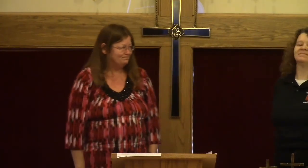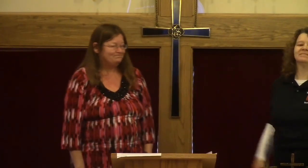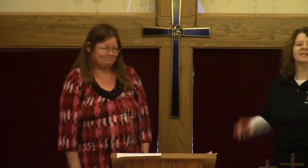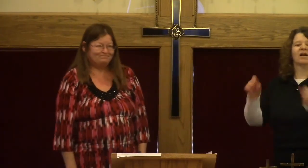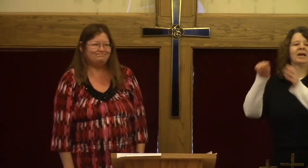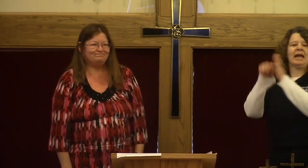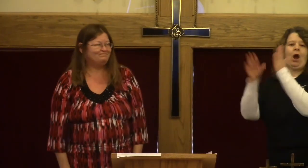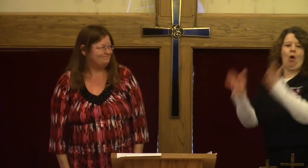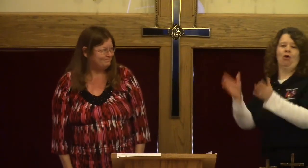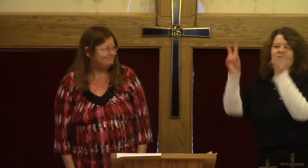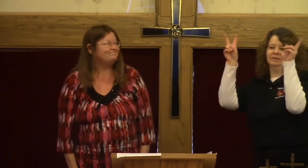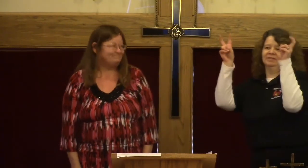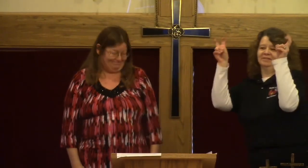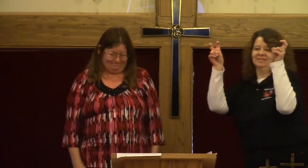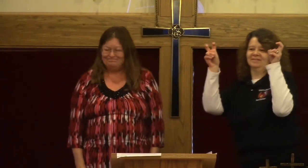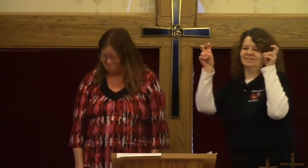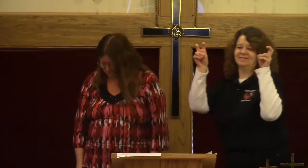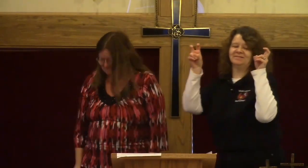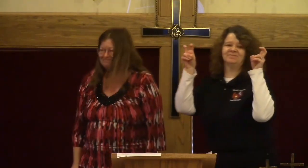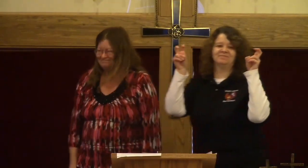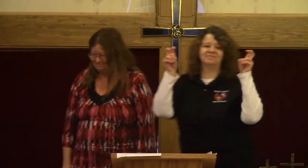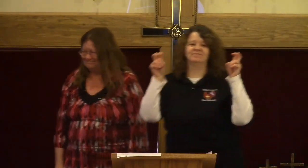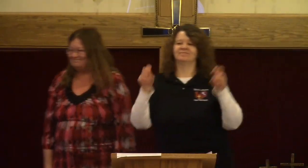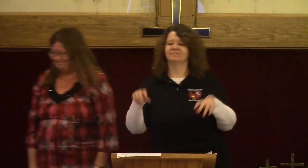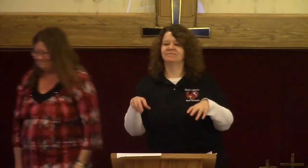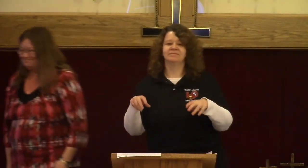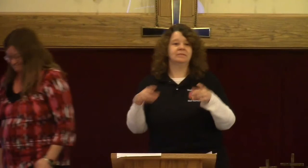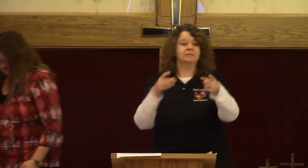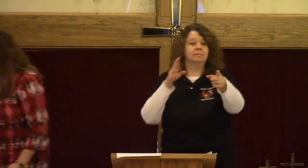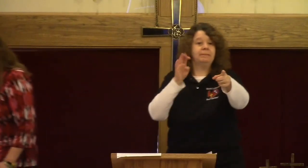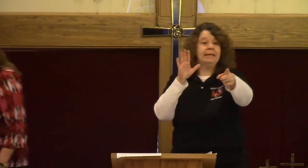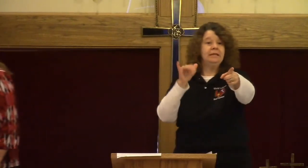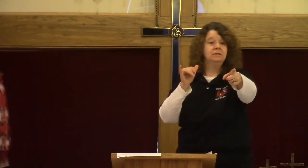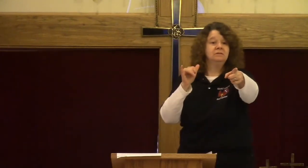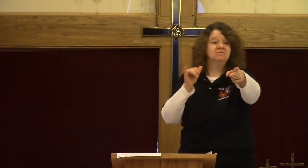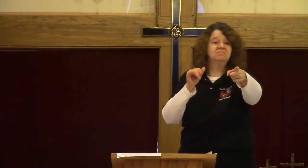You know, that's all the clergy killer, yeah.